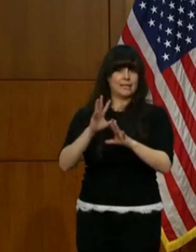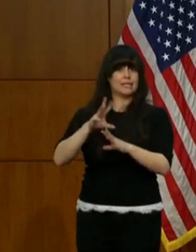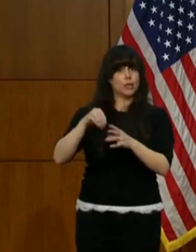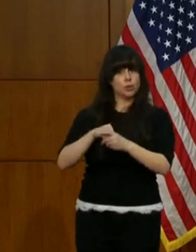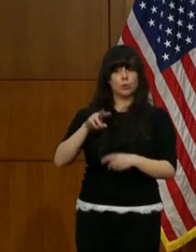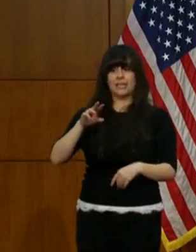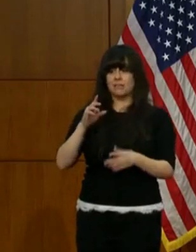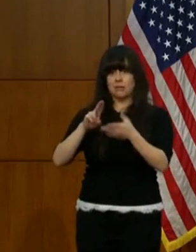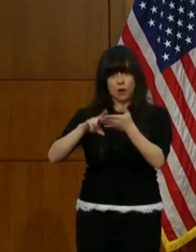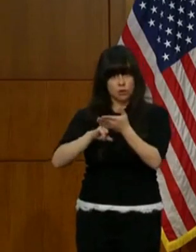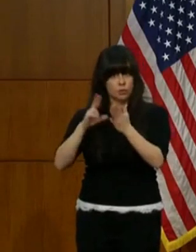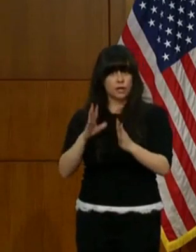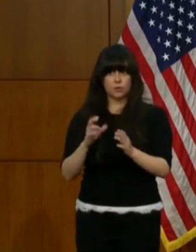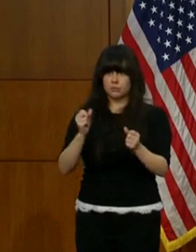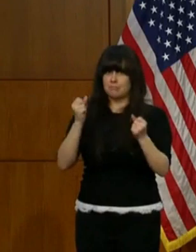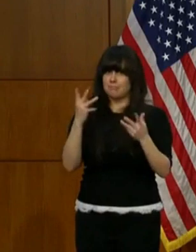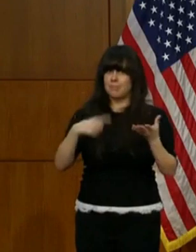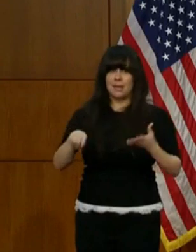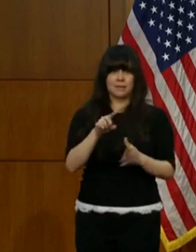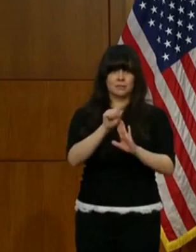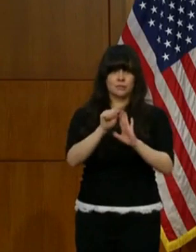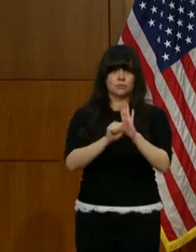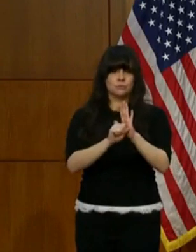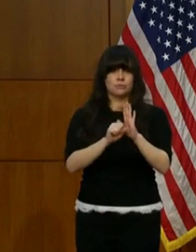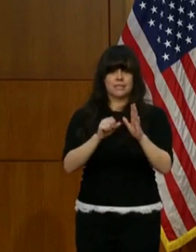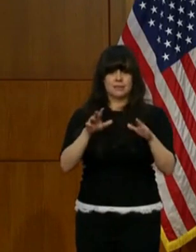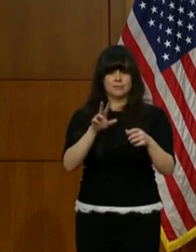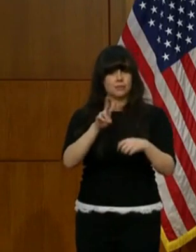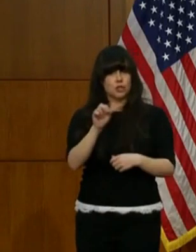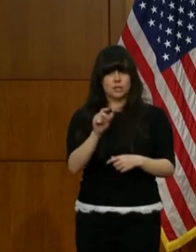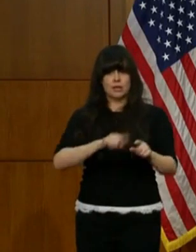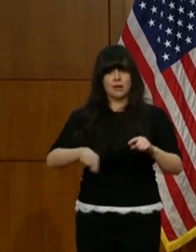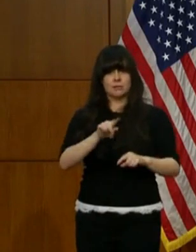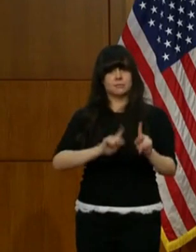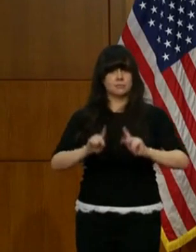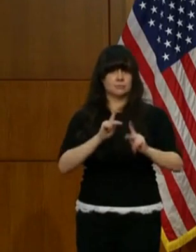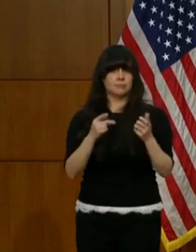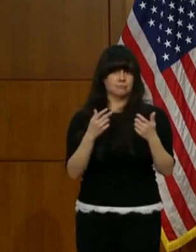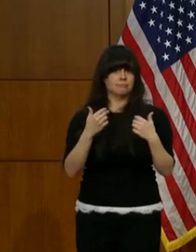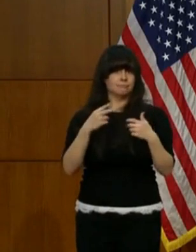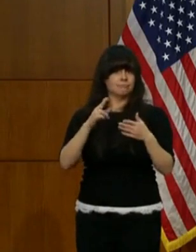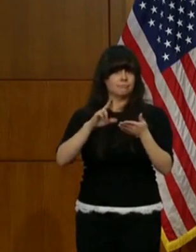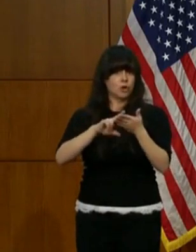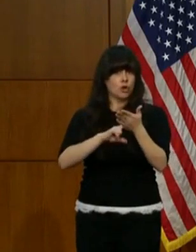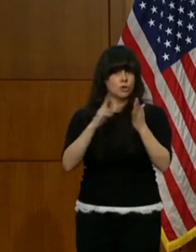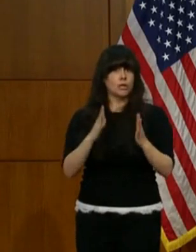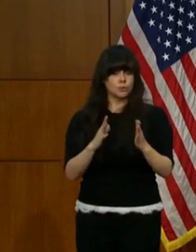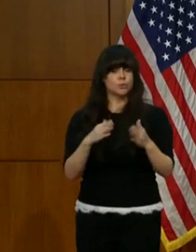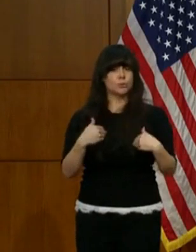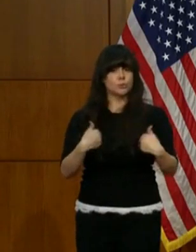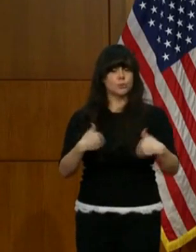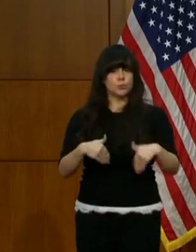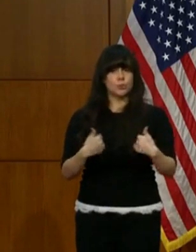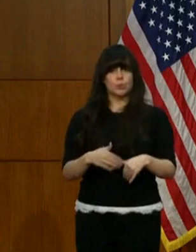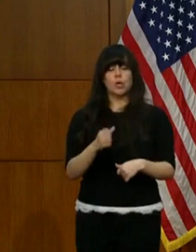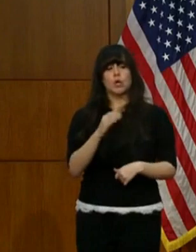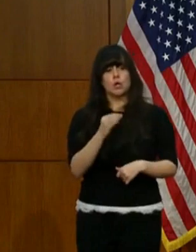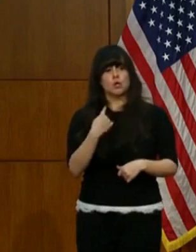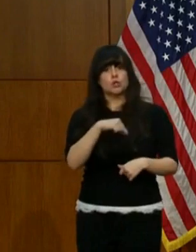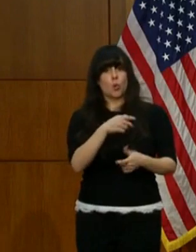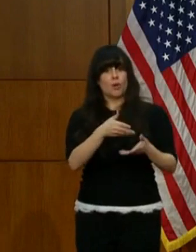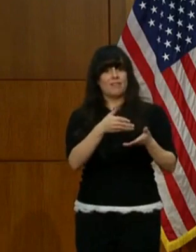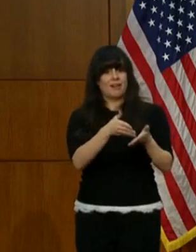vaccine supply limitations. An additional and separate pot of vaccine is going directly to